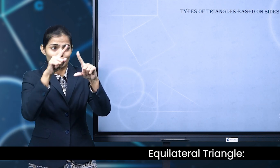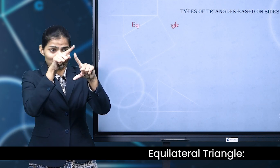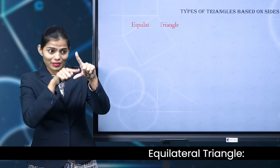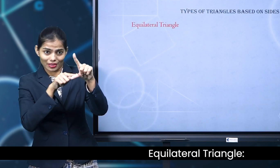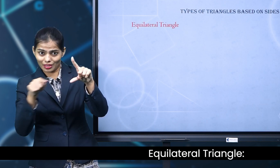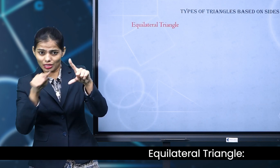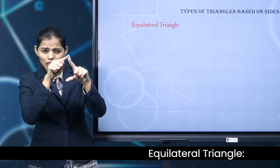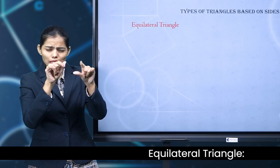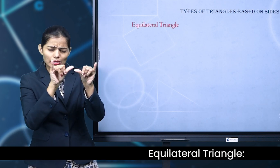Equilateral triangle.